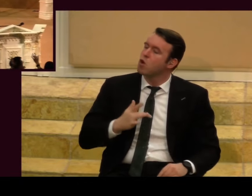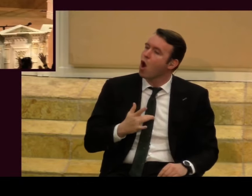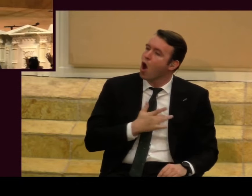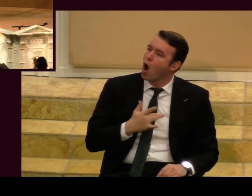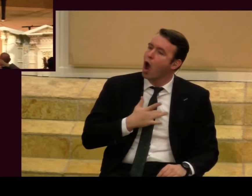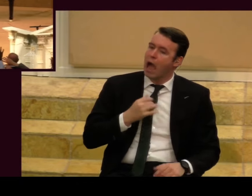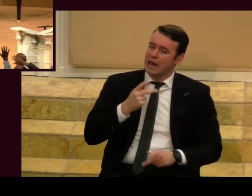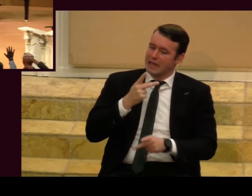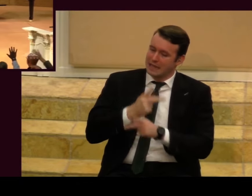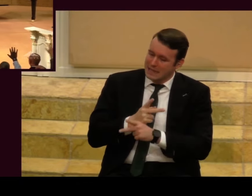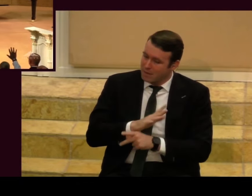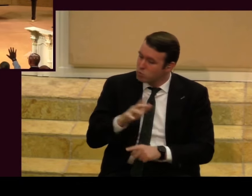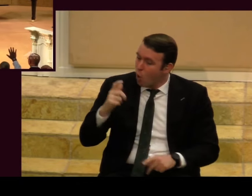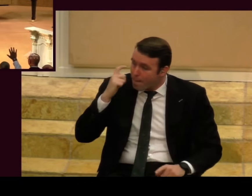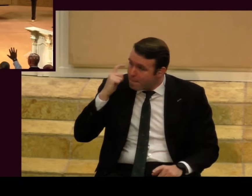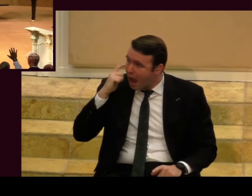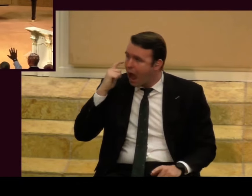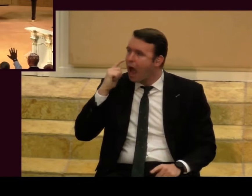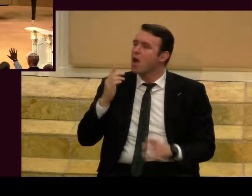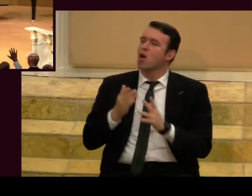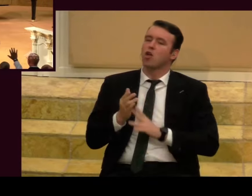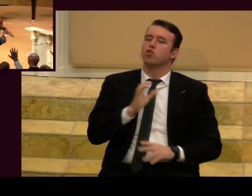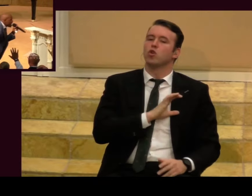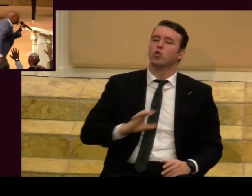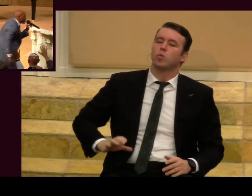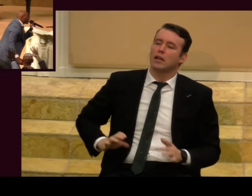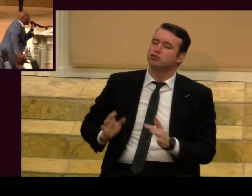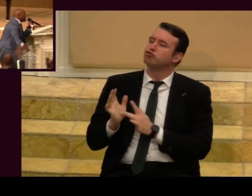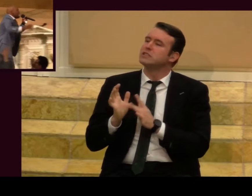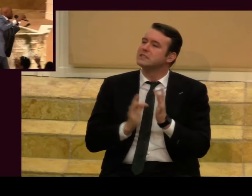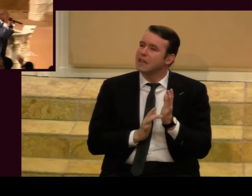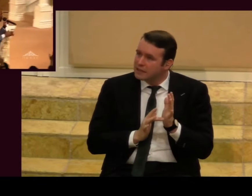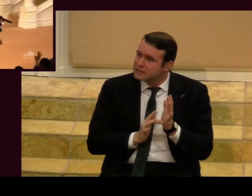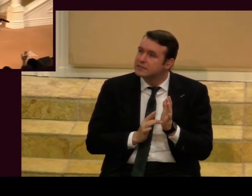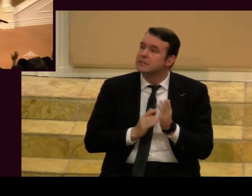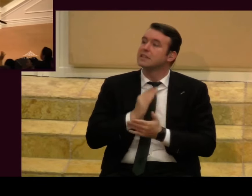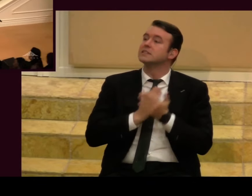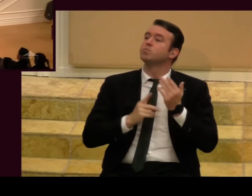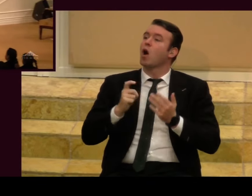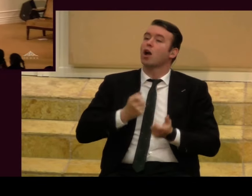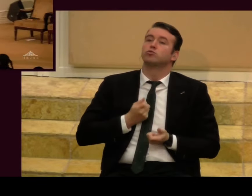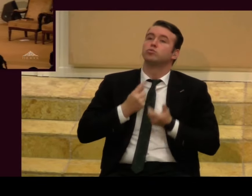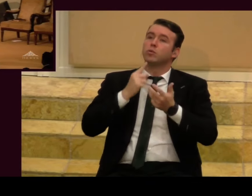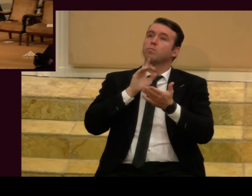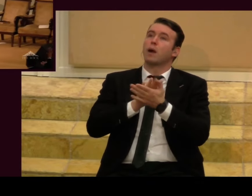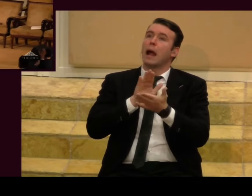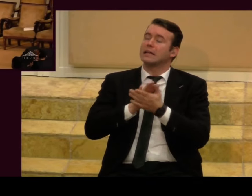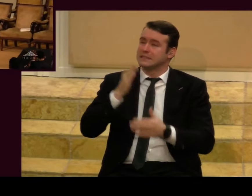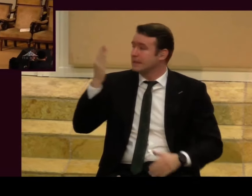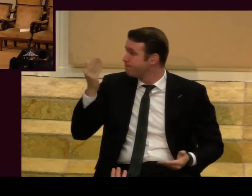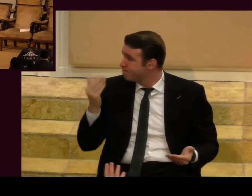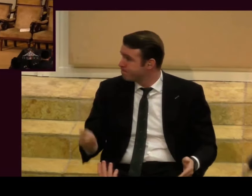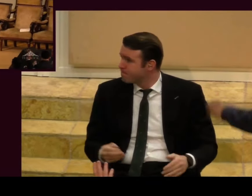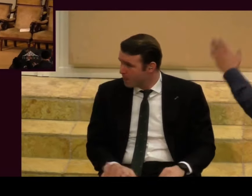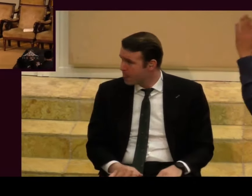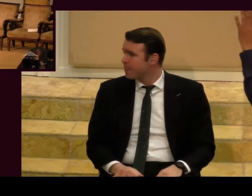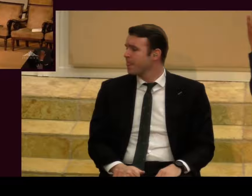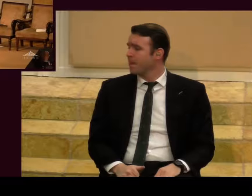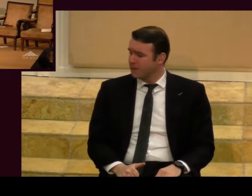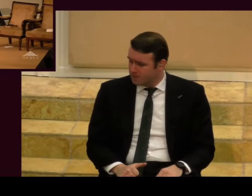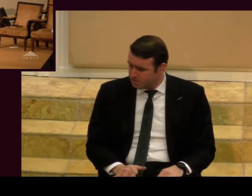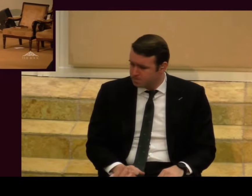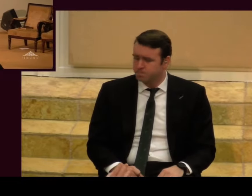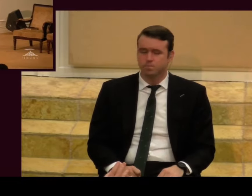heart and keep your mind through Christ Jesus. Somebody ought to praise him.